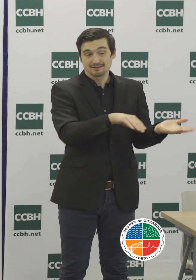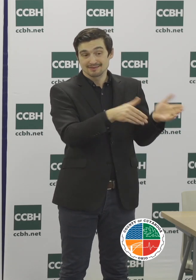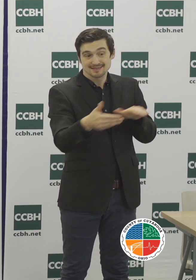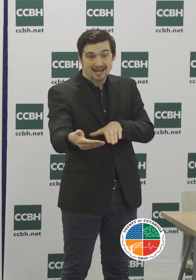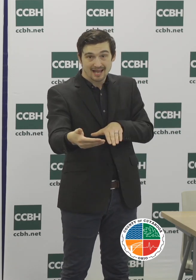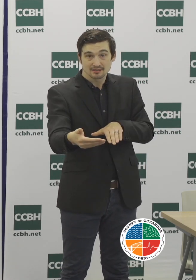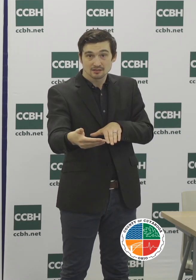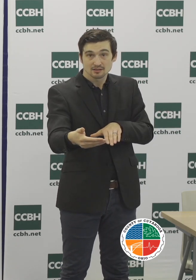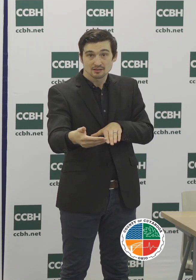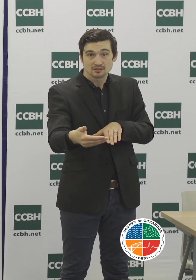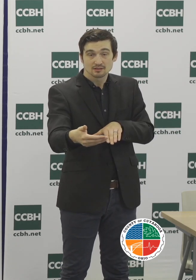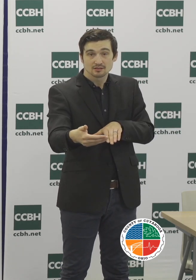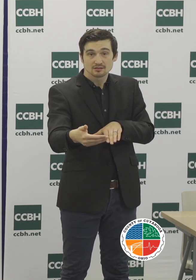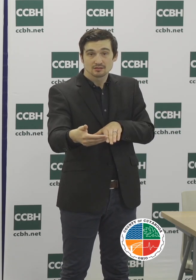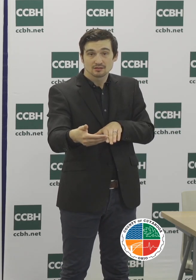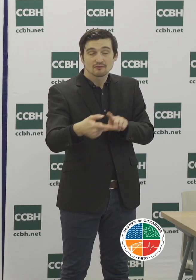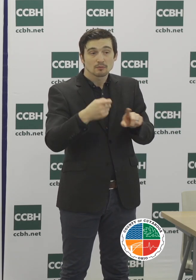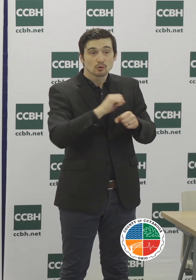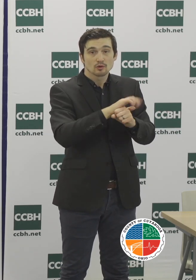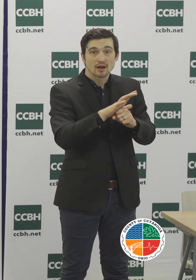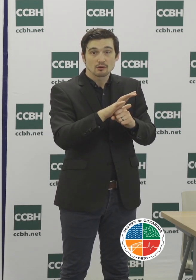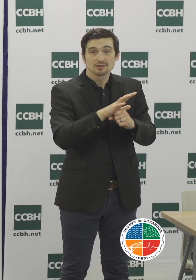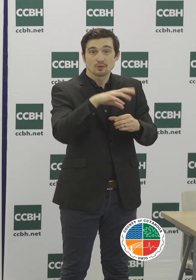last 2.5 months.